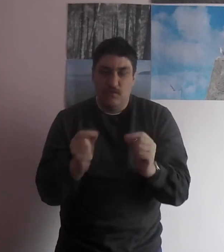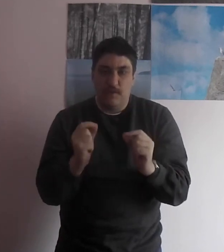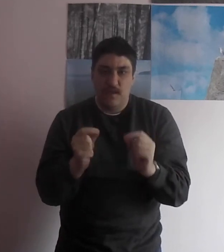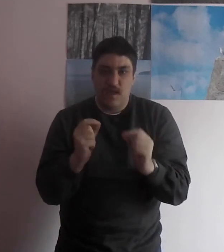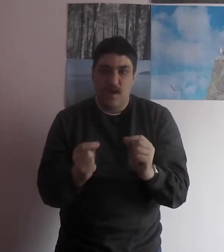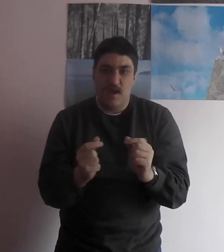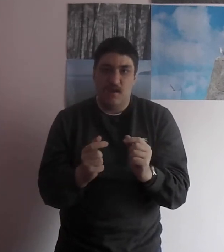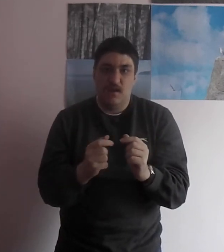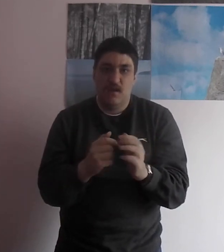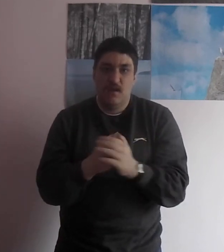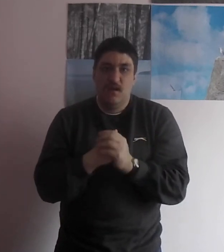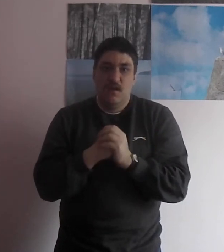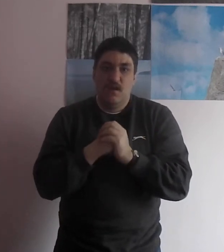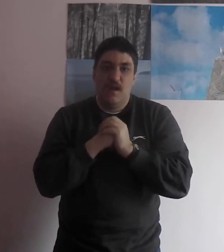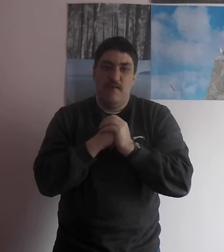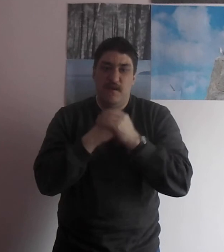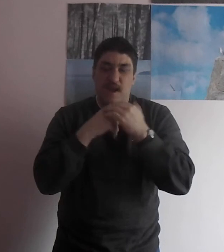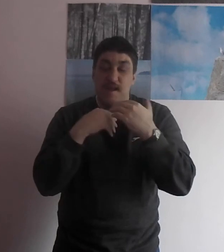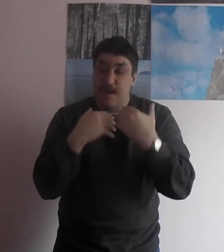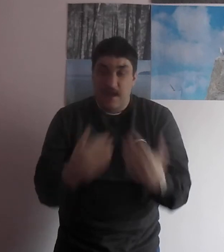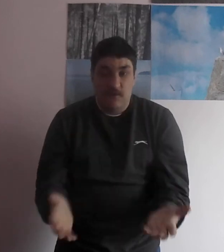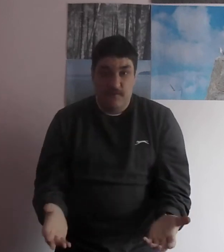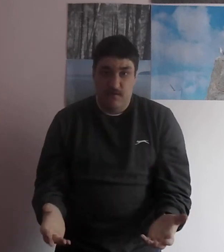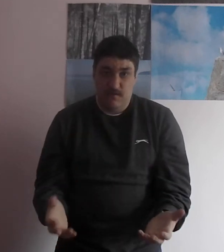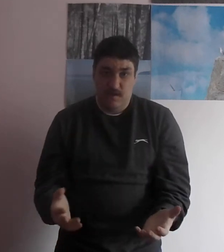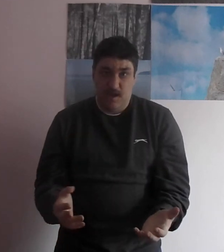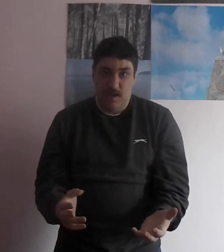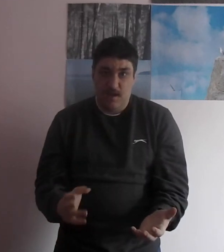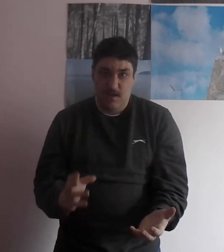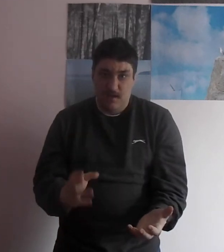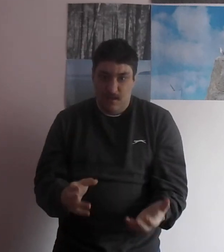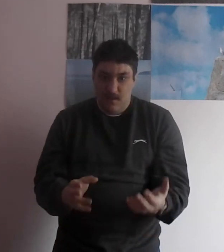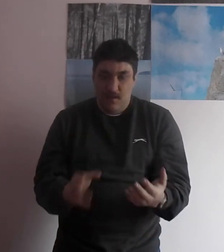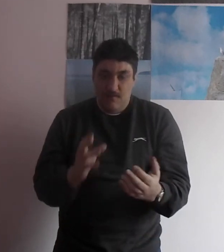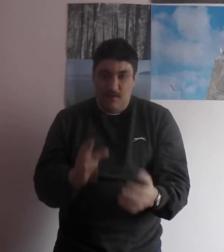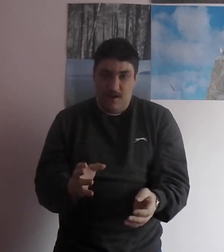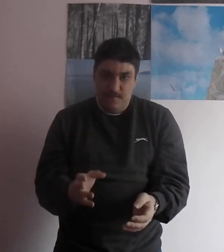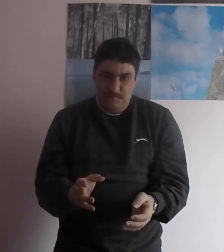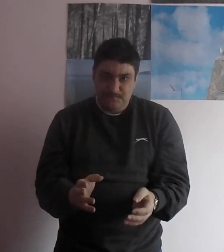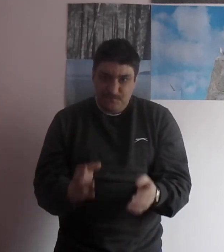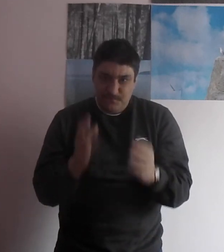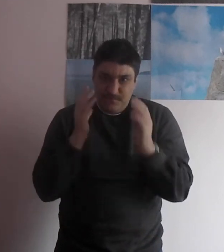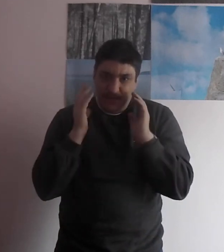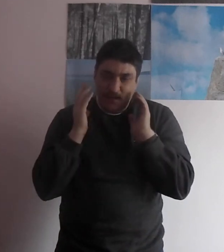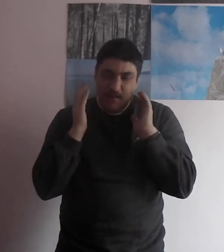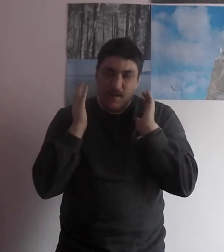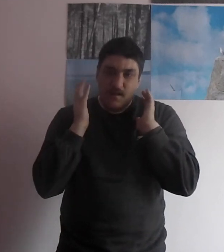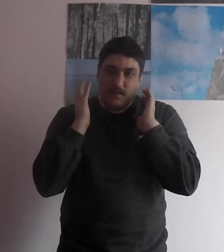be hearing any game reviews today, right?